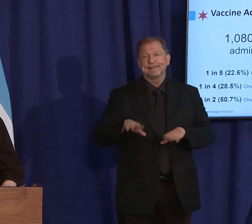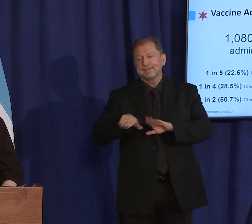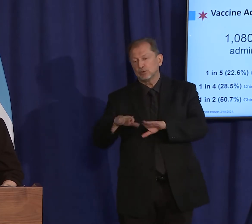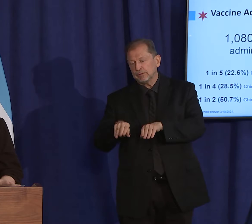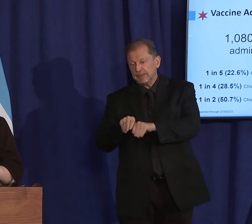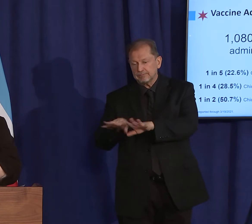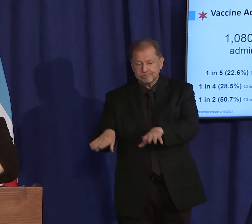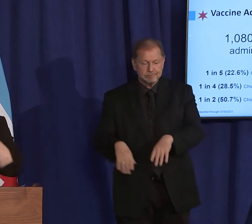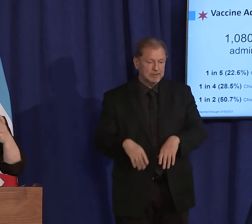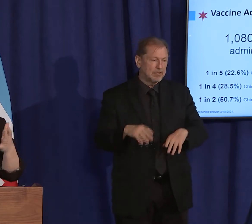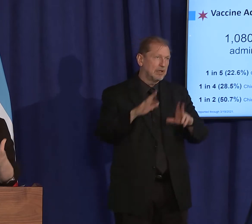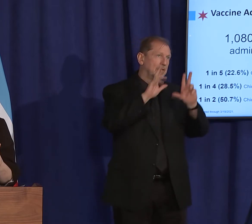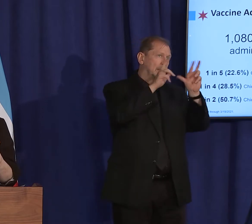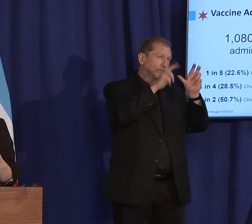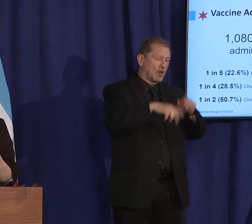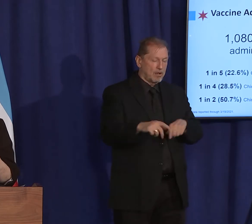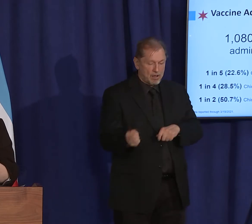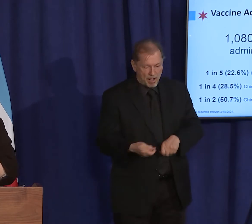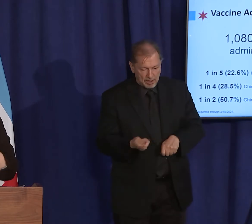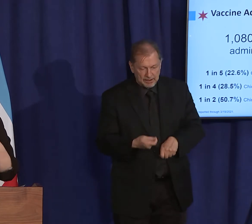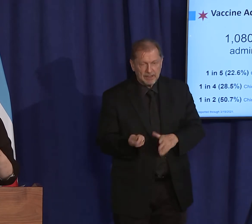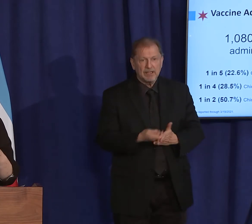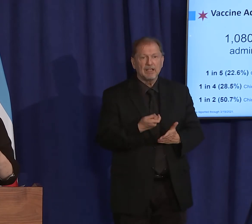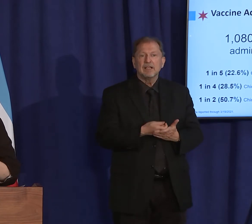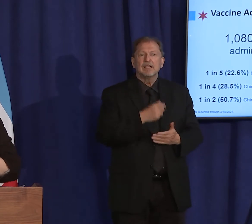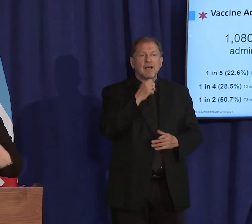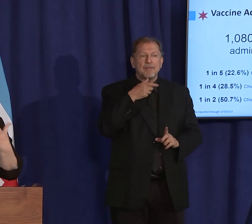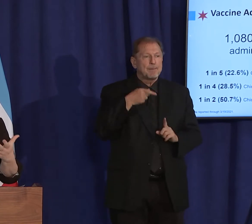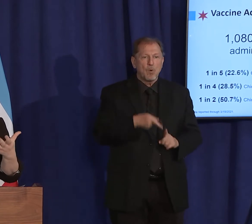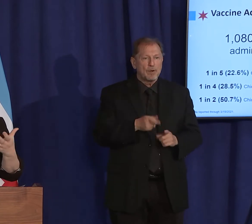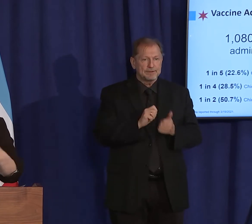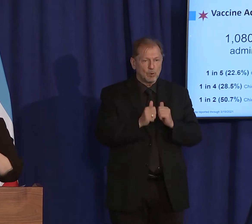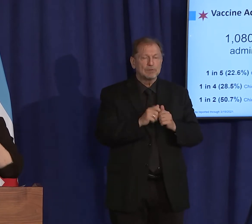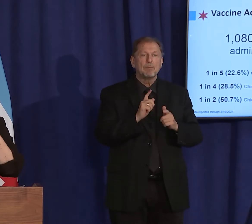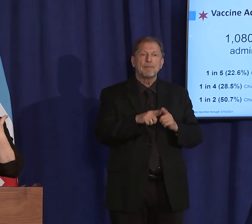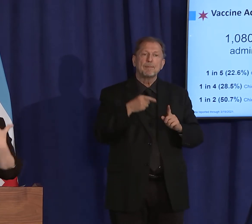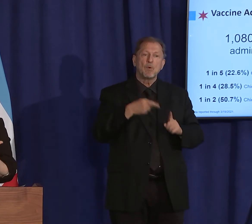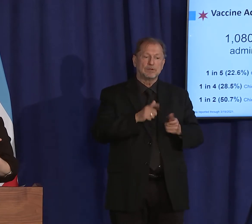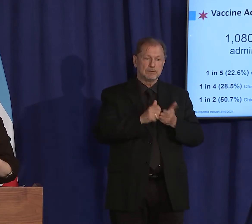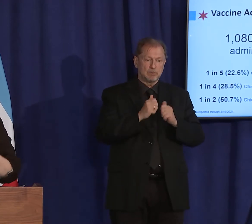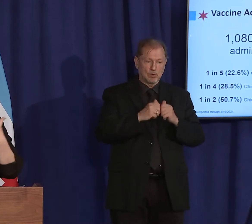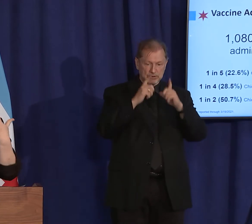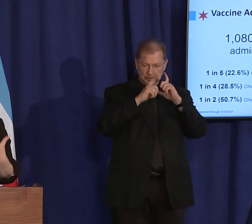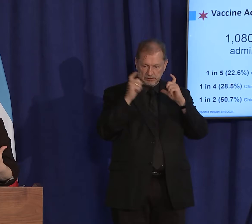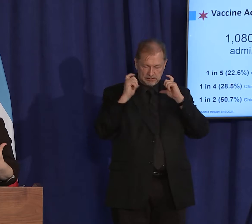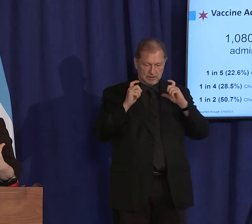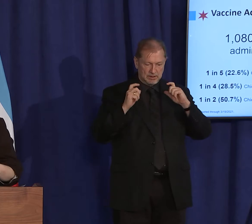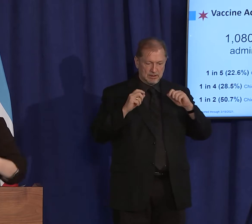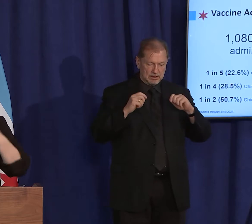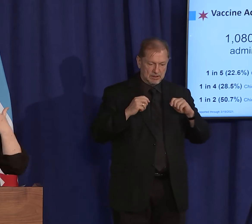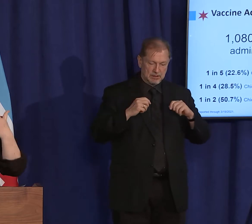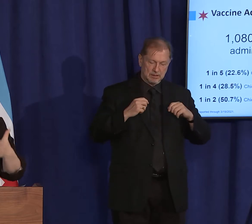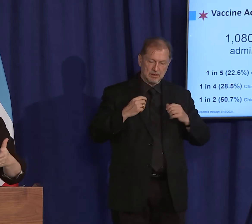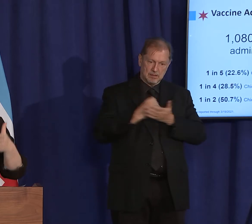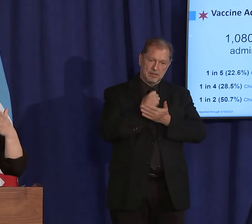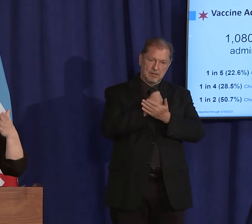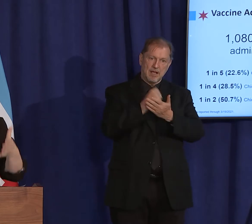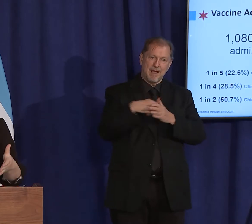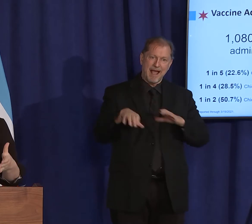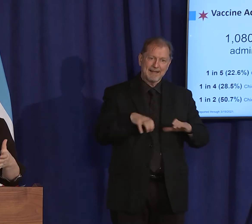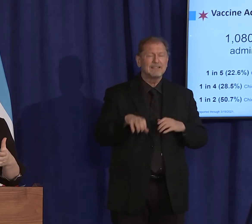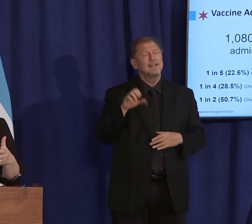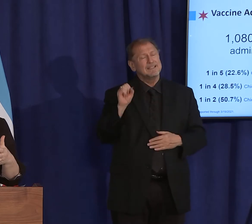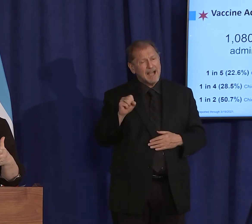softball outbreak. This is not about the sport. This is about the fact that people are getting their lives back, which we love, but needing